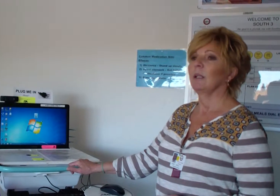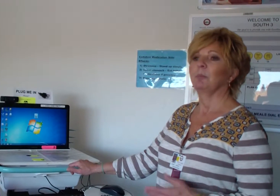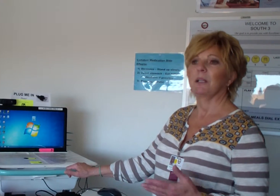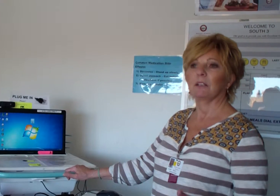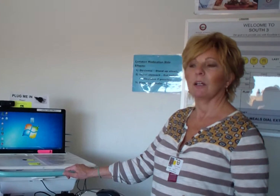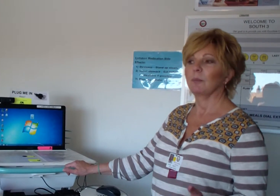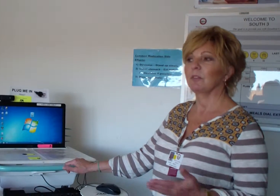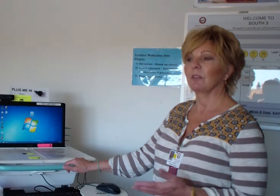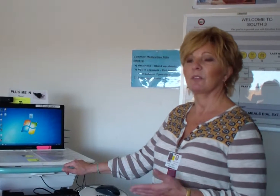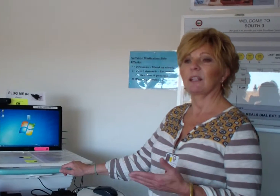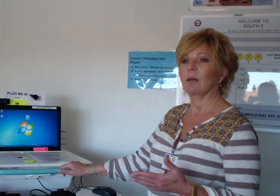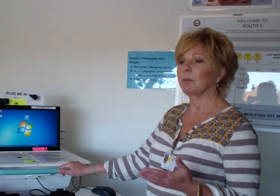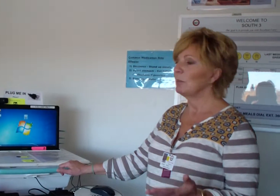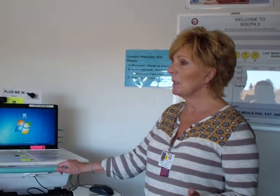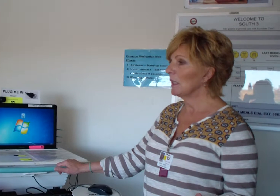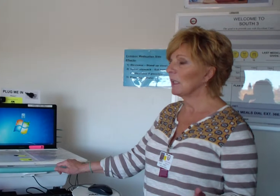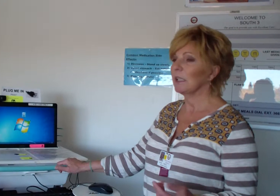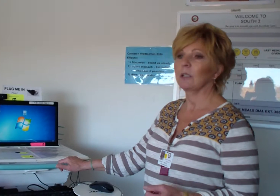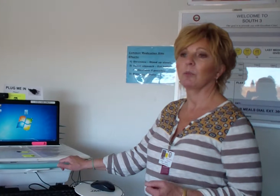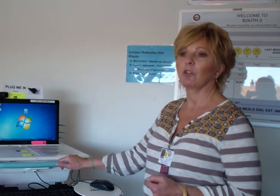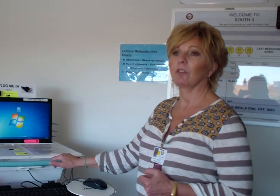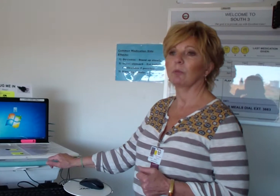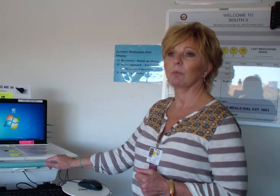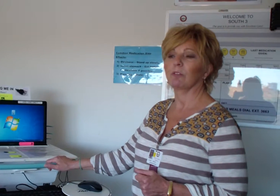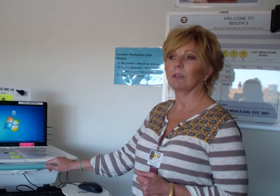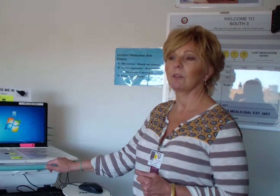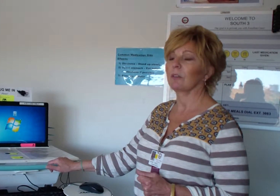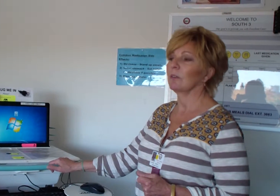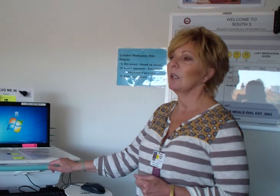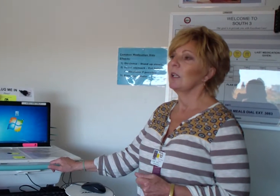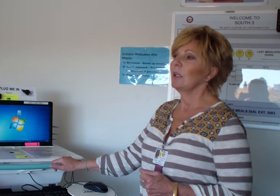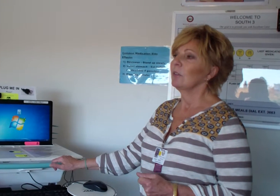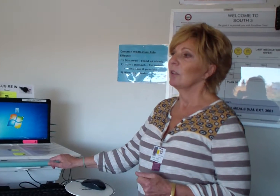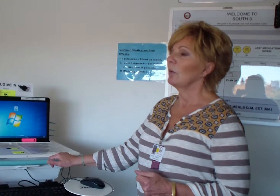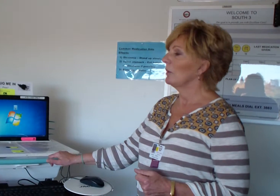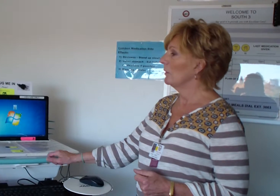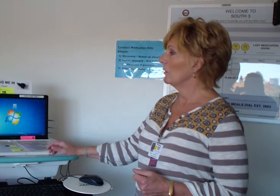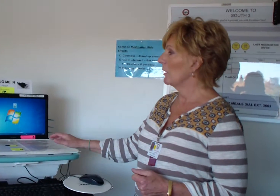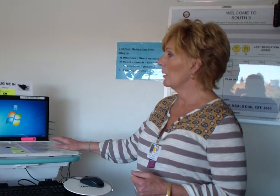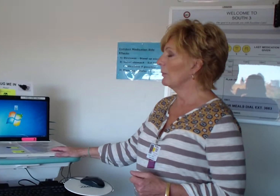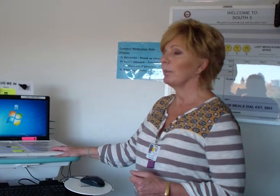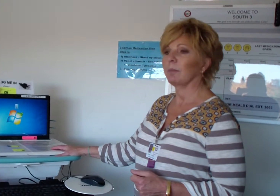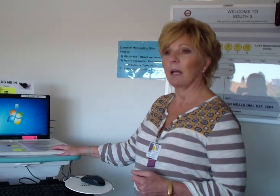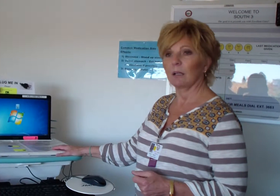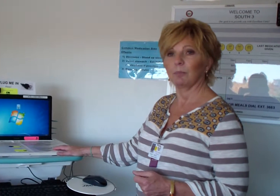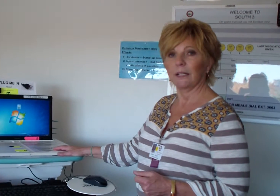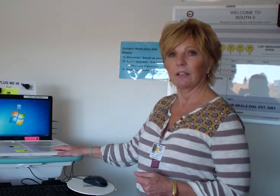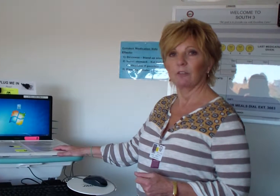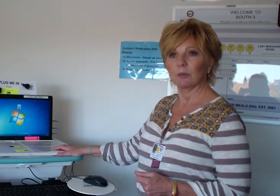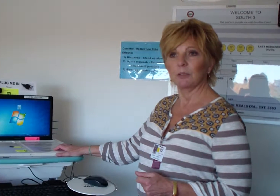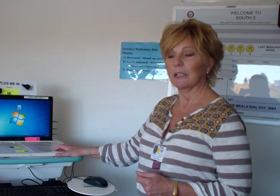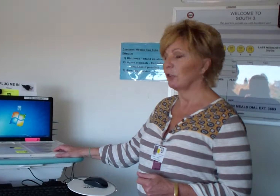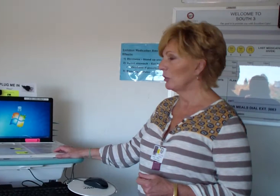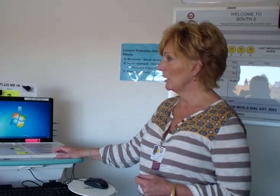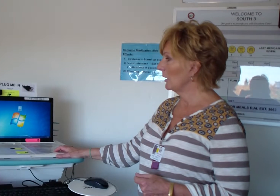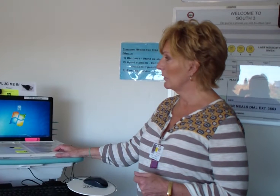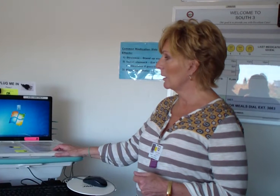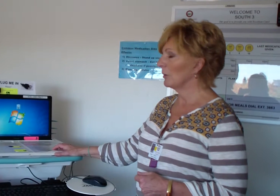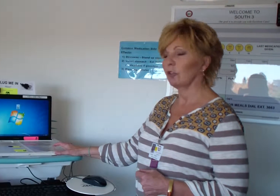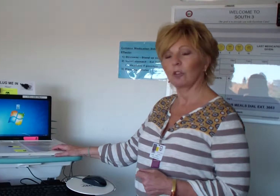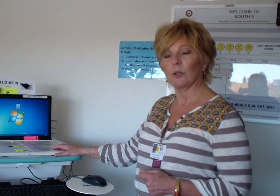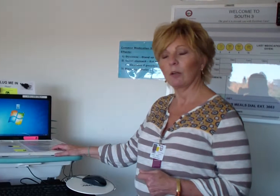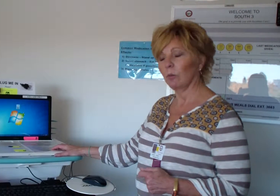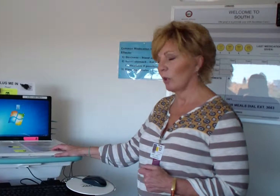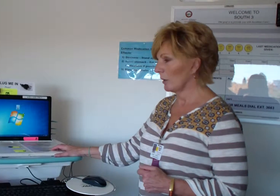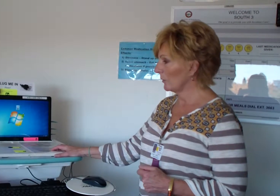a.m. Many times it doesn't happen immediately in the emergency room, for instance. So this is our backup plan for communication needs,